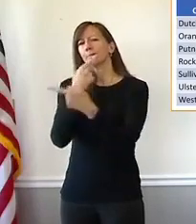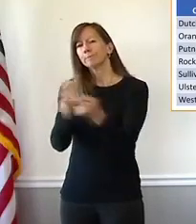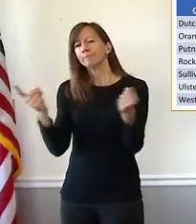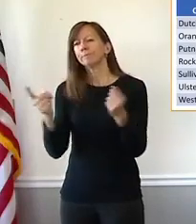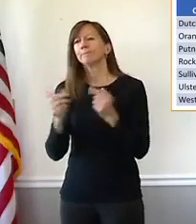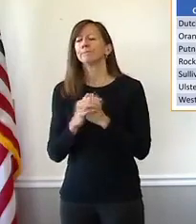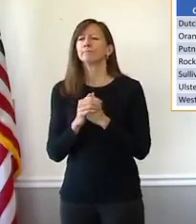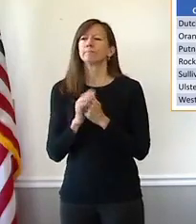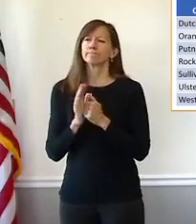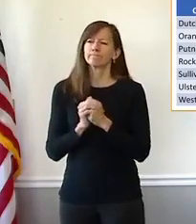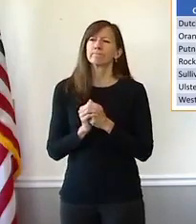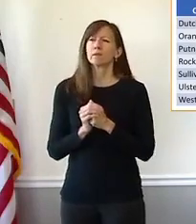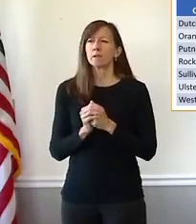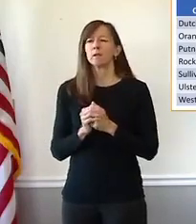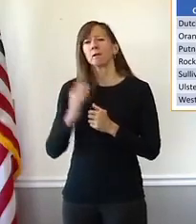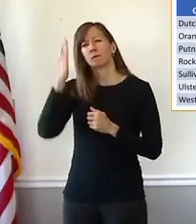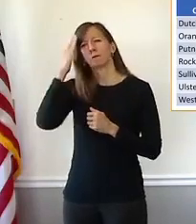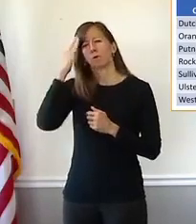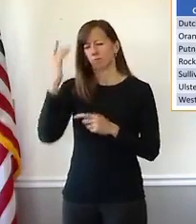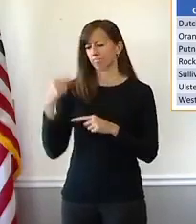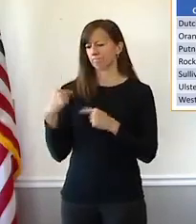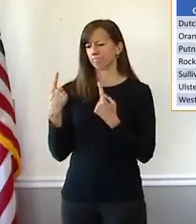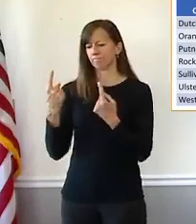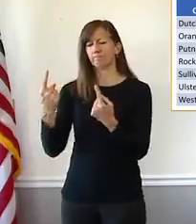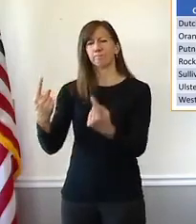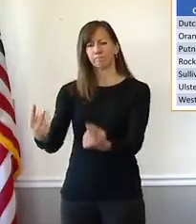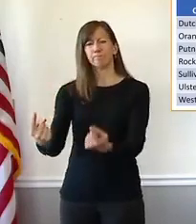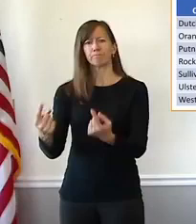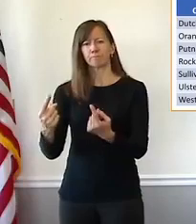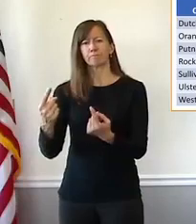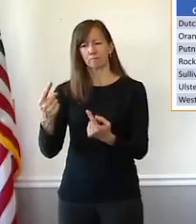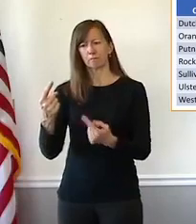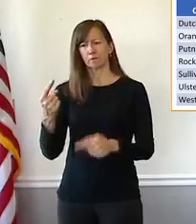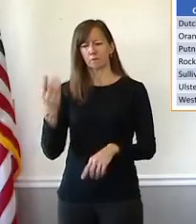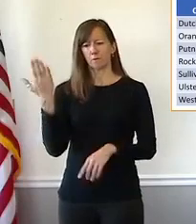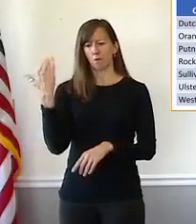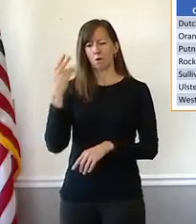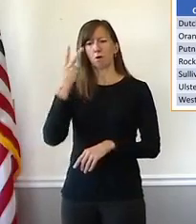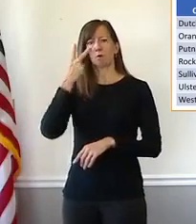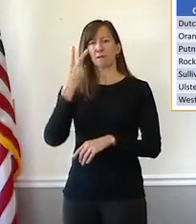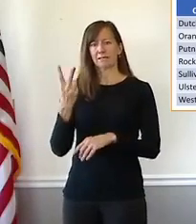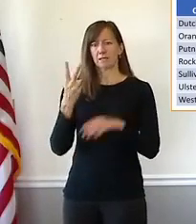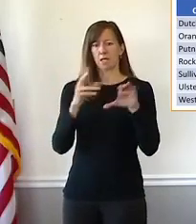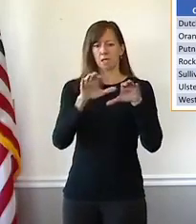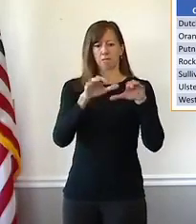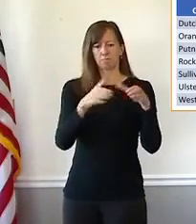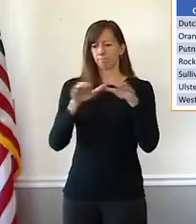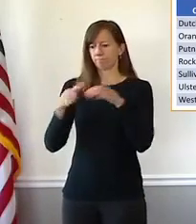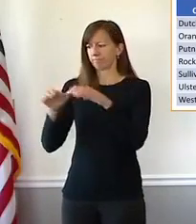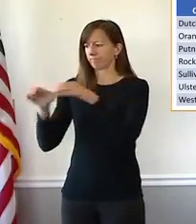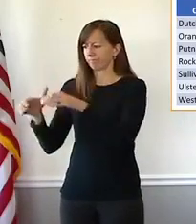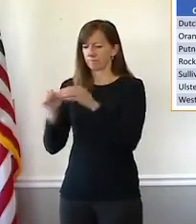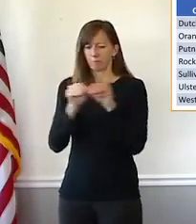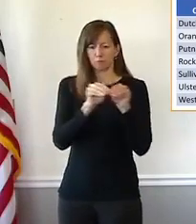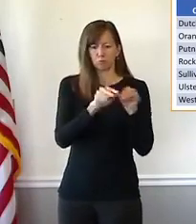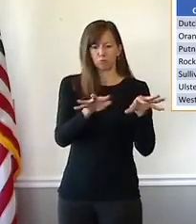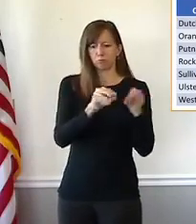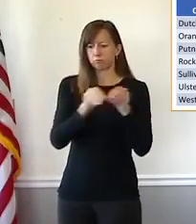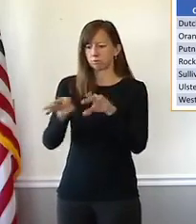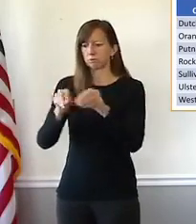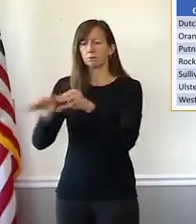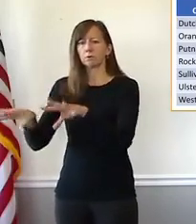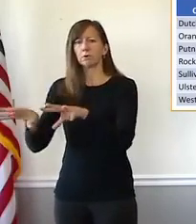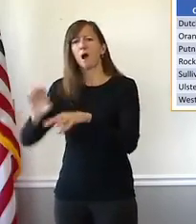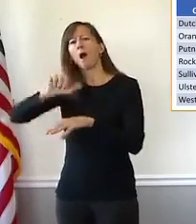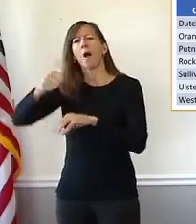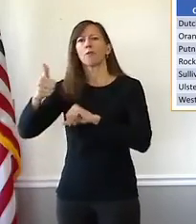Certainly, we have seen the clusters that exist in other counties. We now have